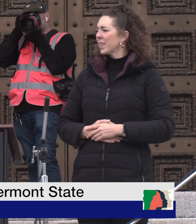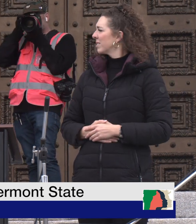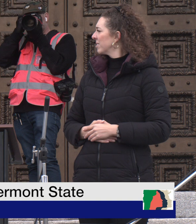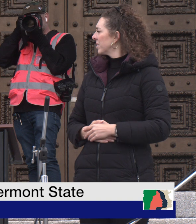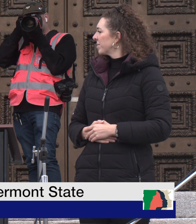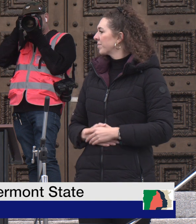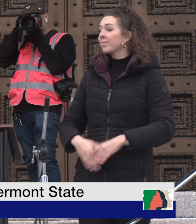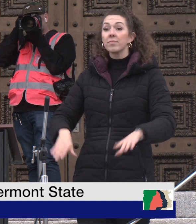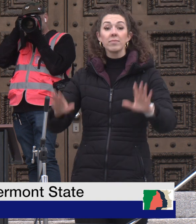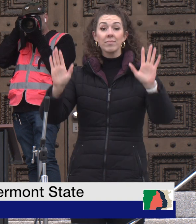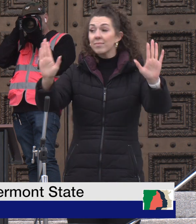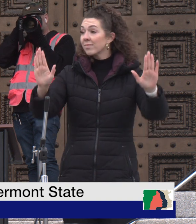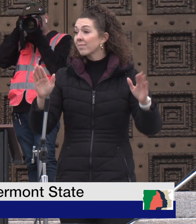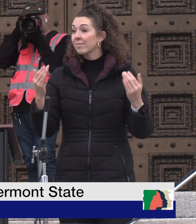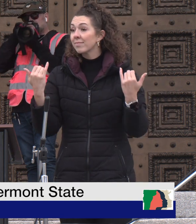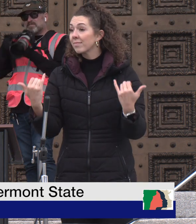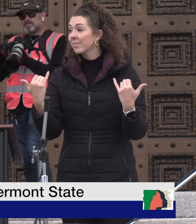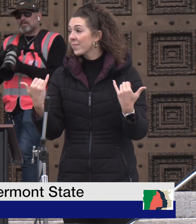And now